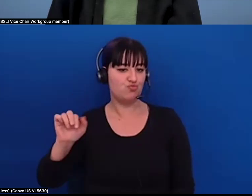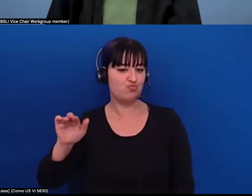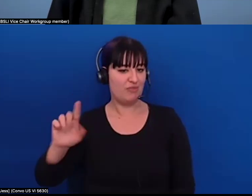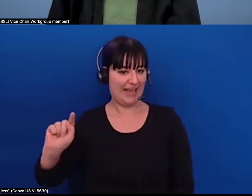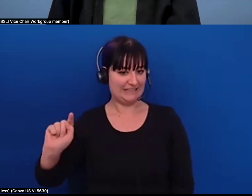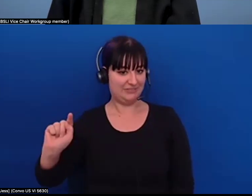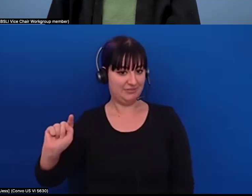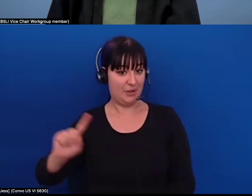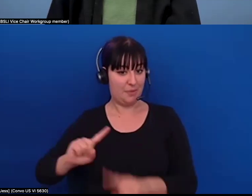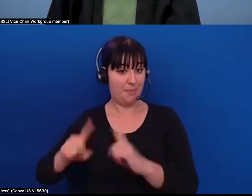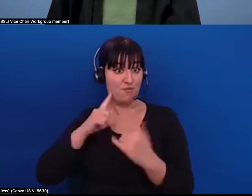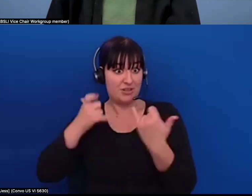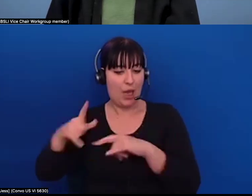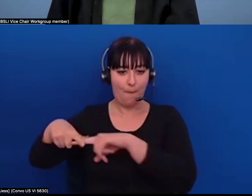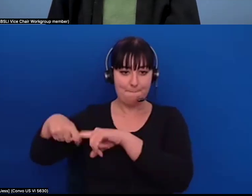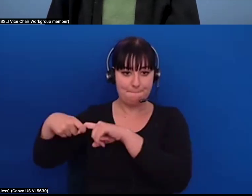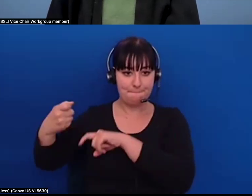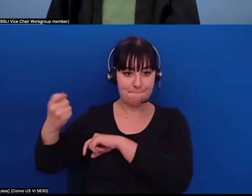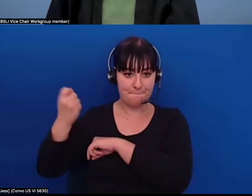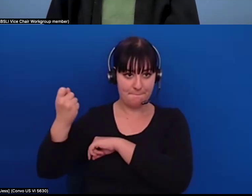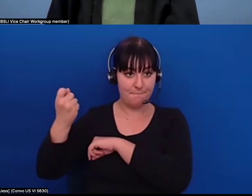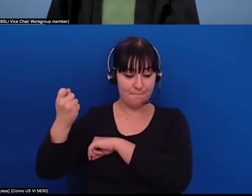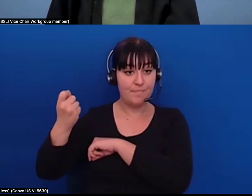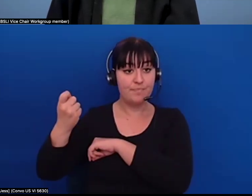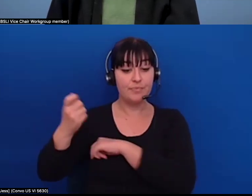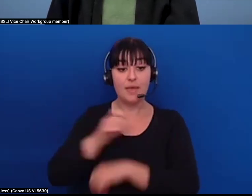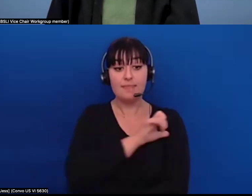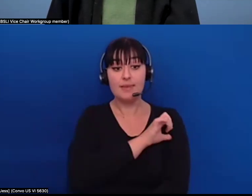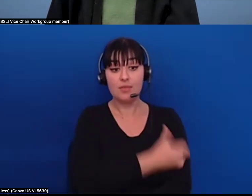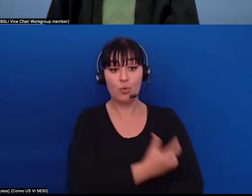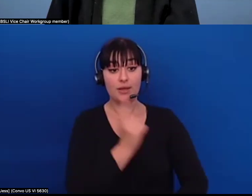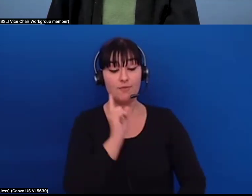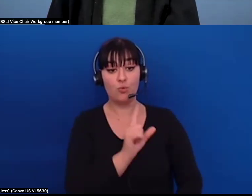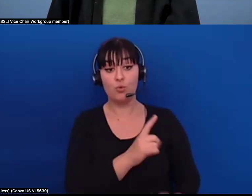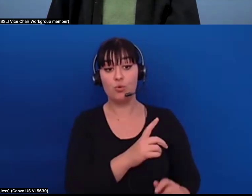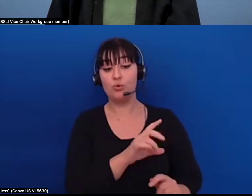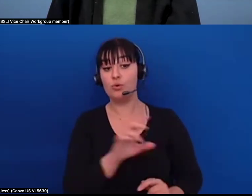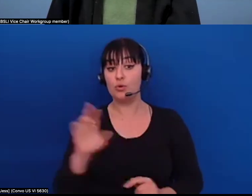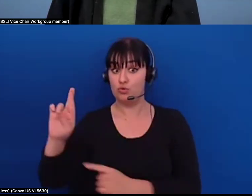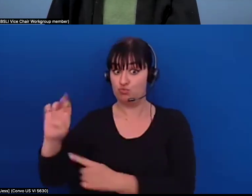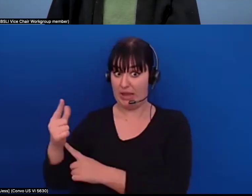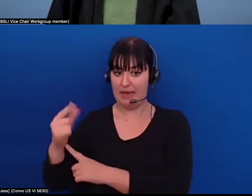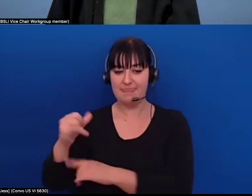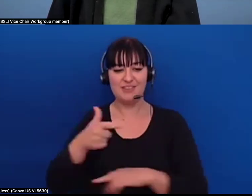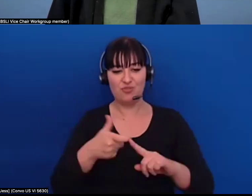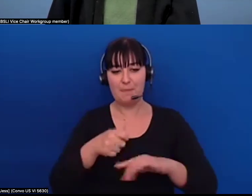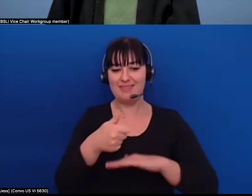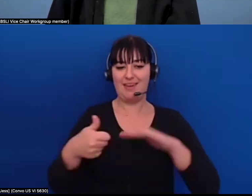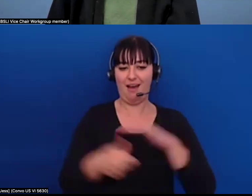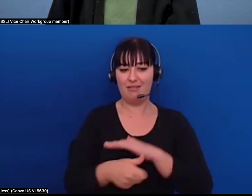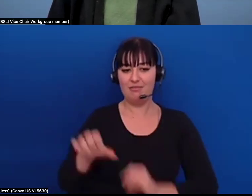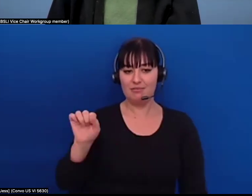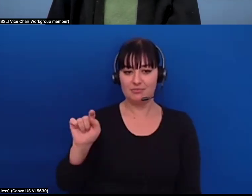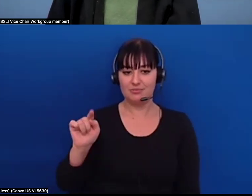have been paused. And so the authority for the regulations comes from the underlying statute.